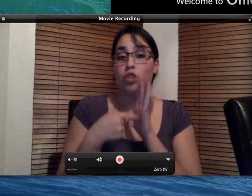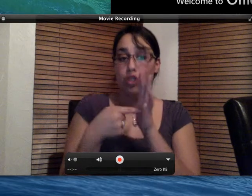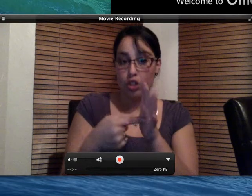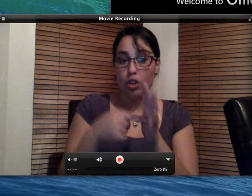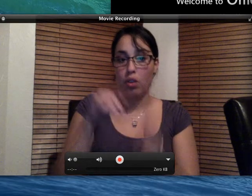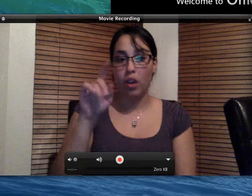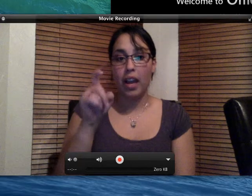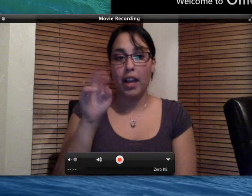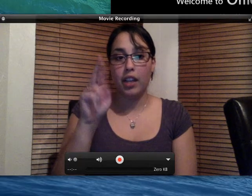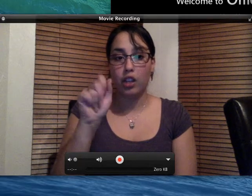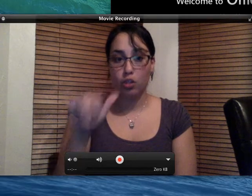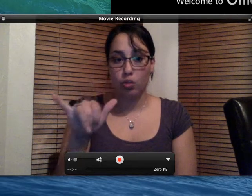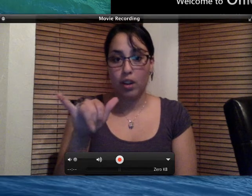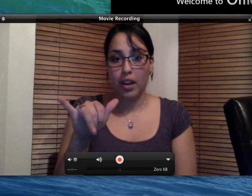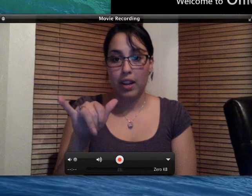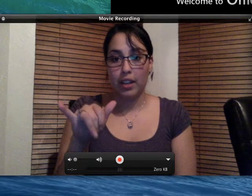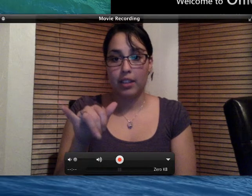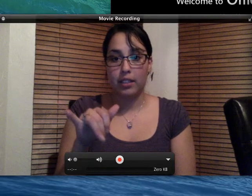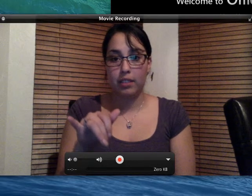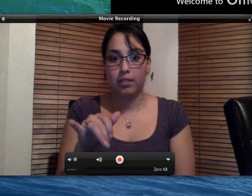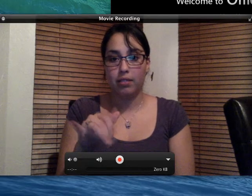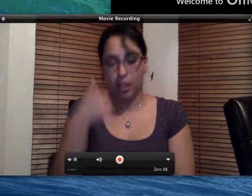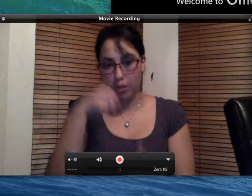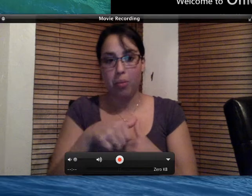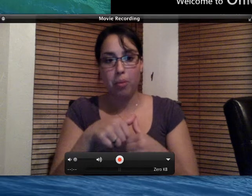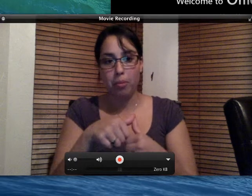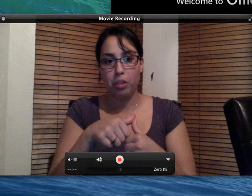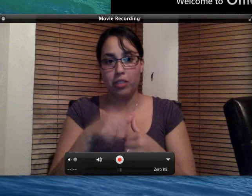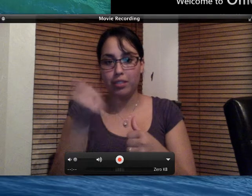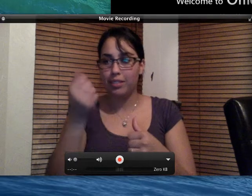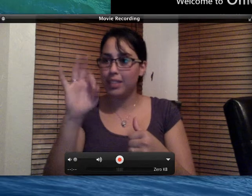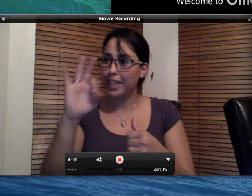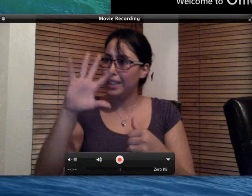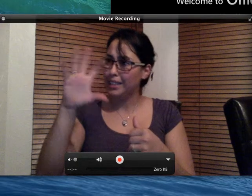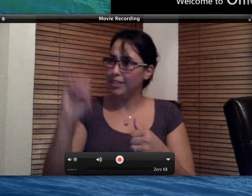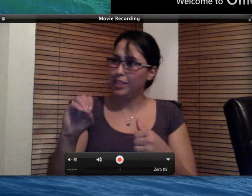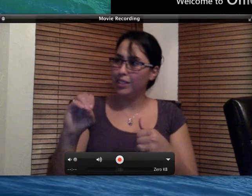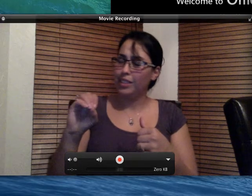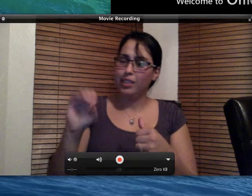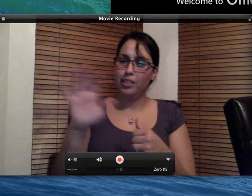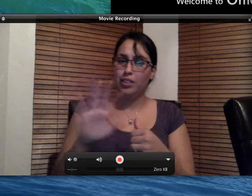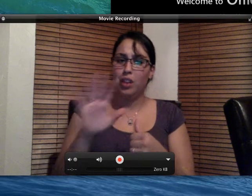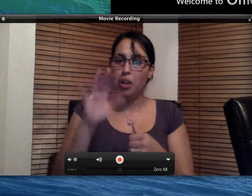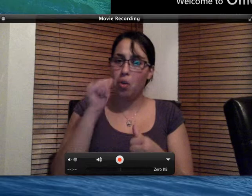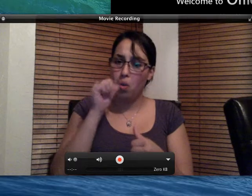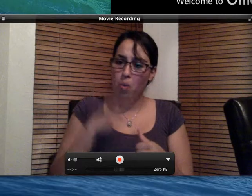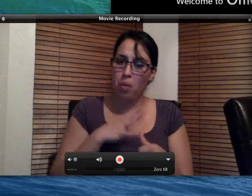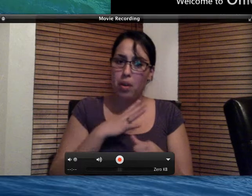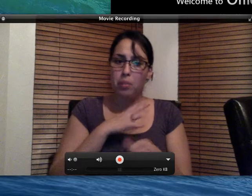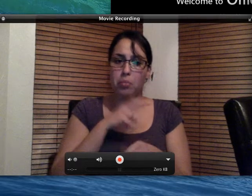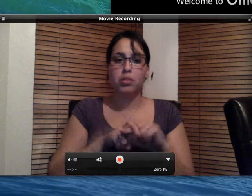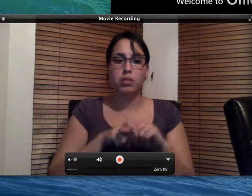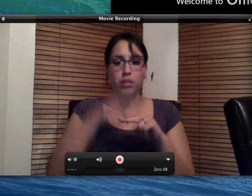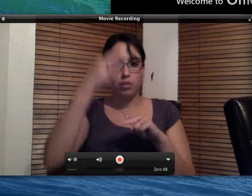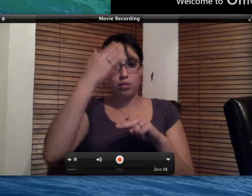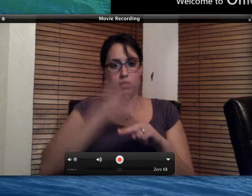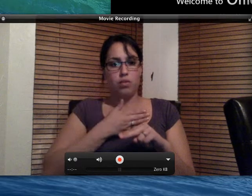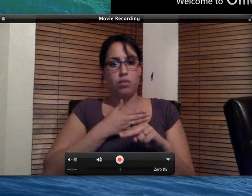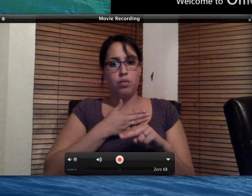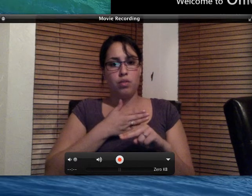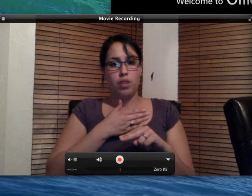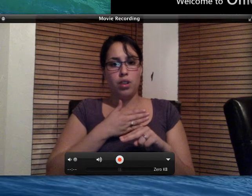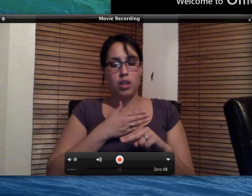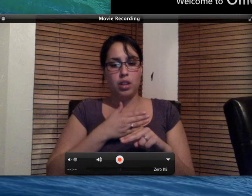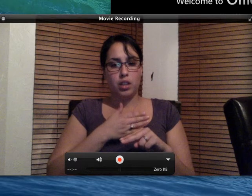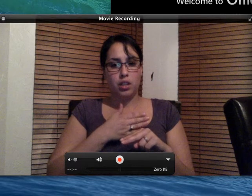X-ray. Amazing. This is the 1950s. And anyway, these women sat in front of an X-ray device and they masturbated,